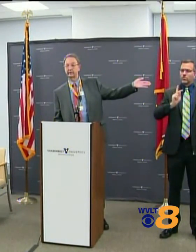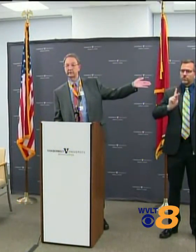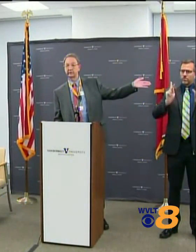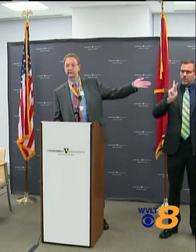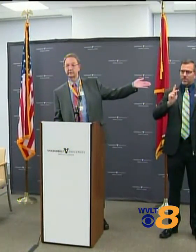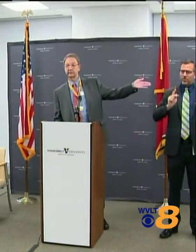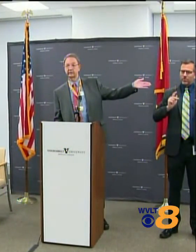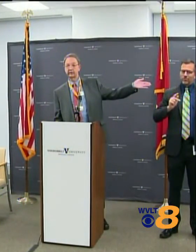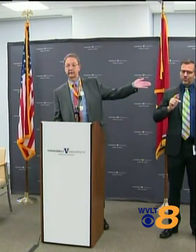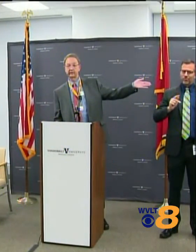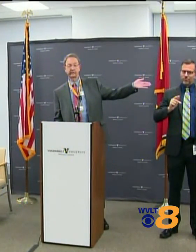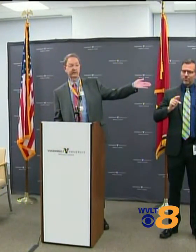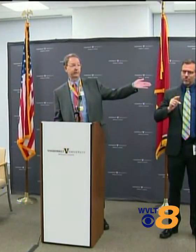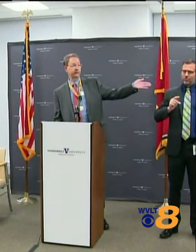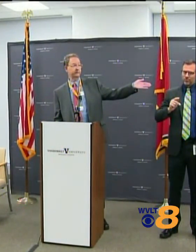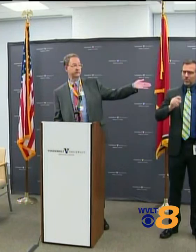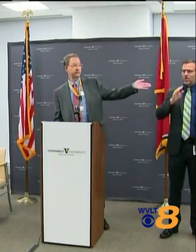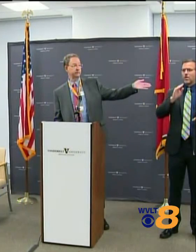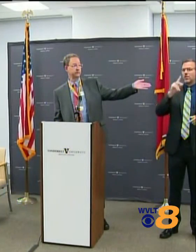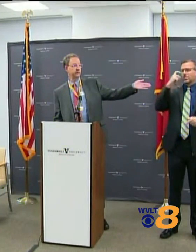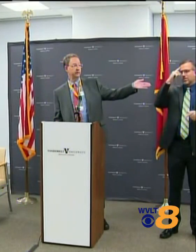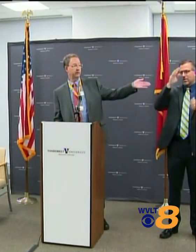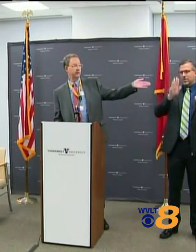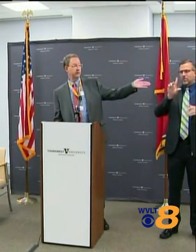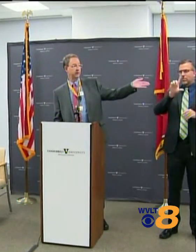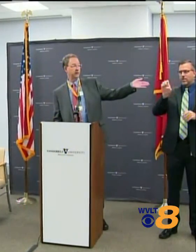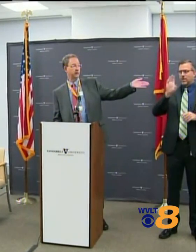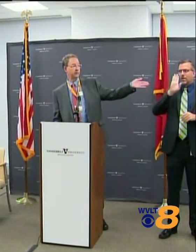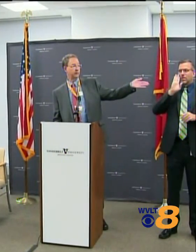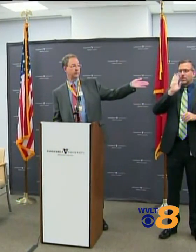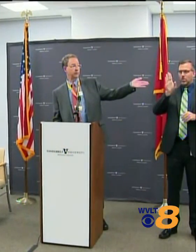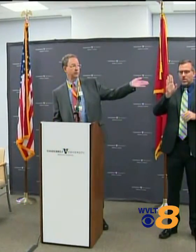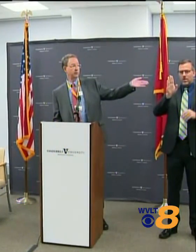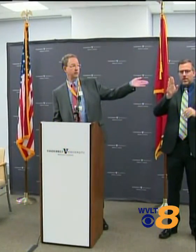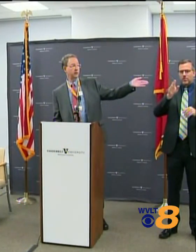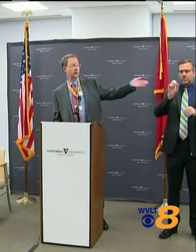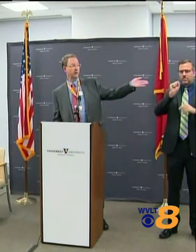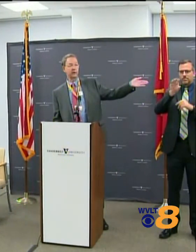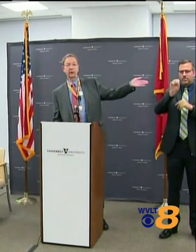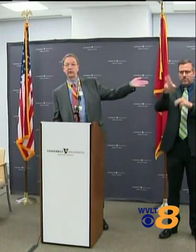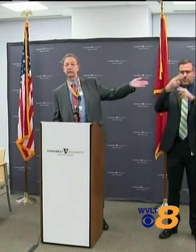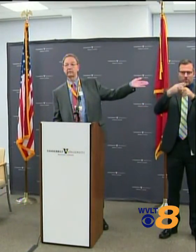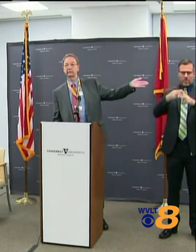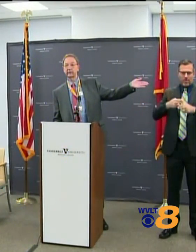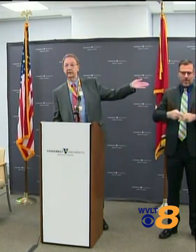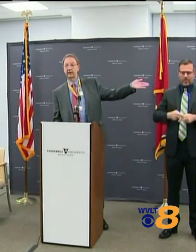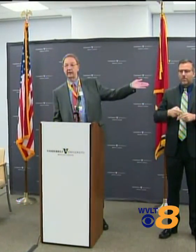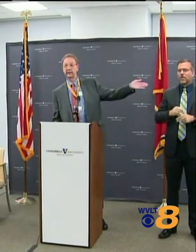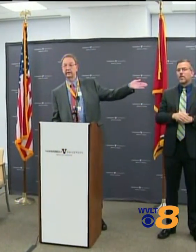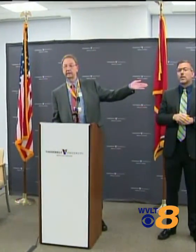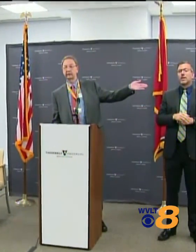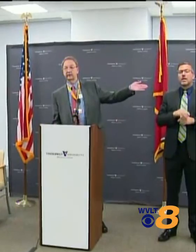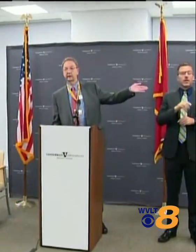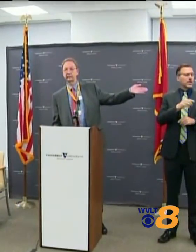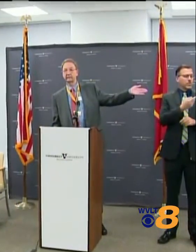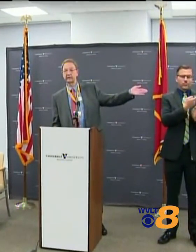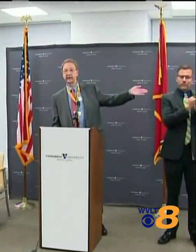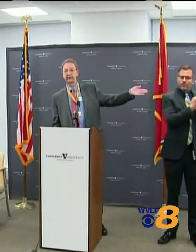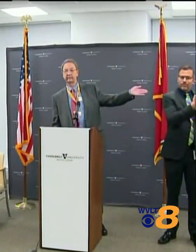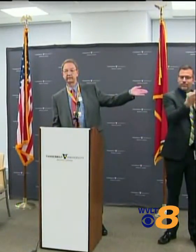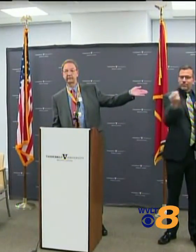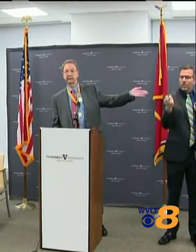will introduce, Governor Lee will introduce, are all frontline